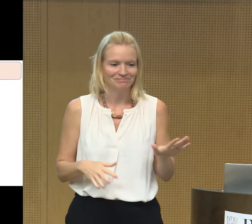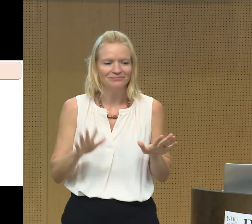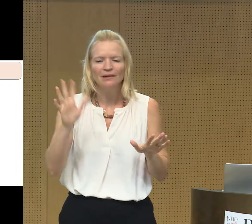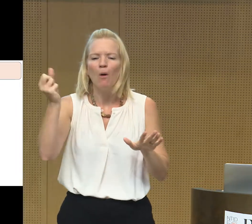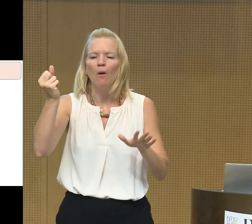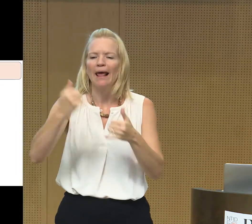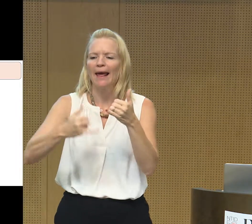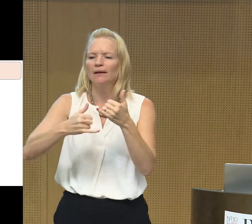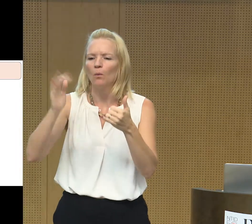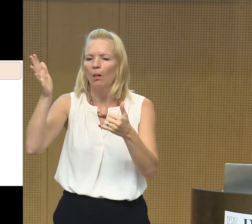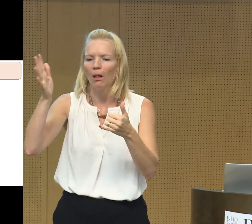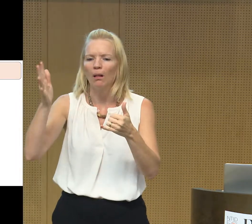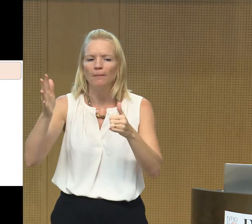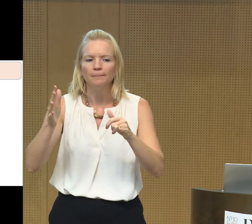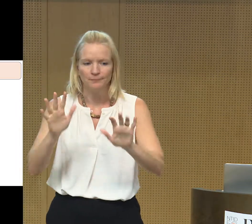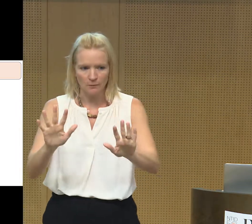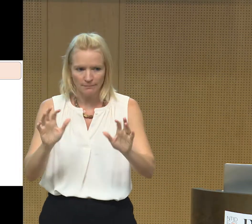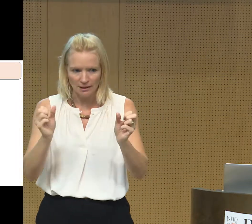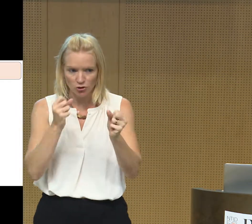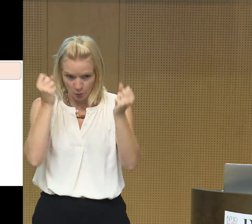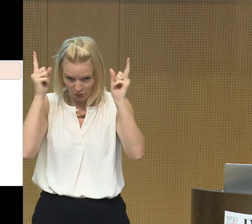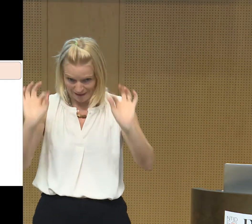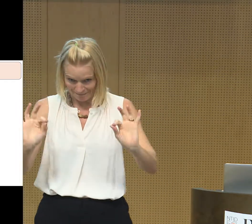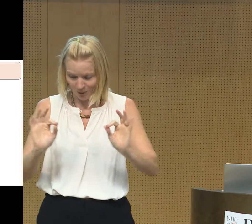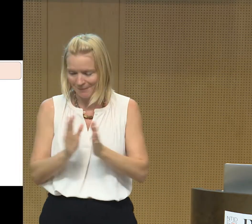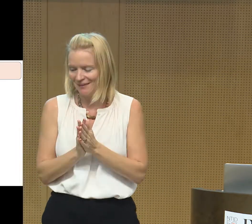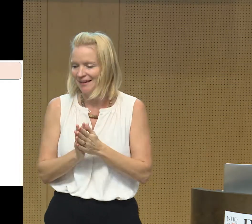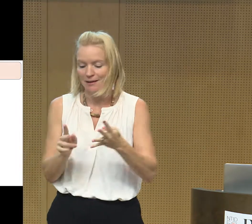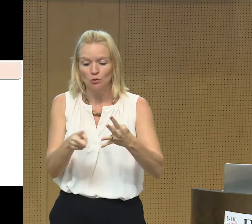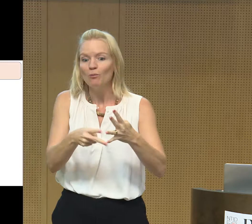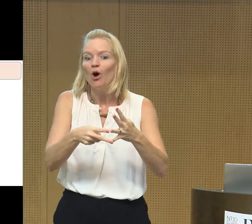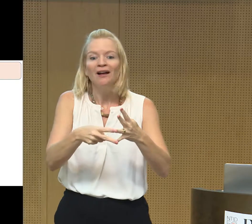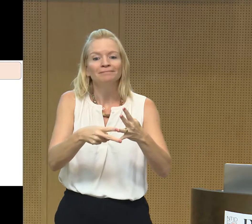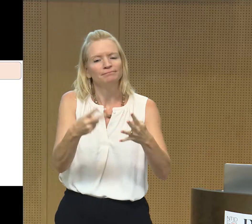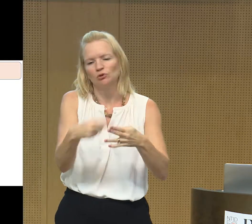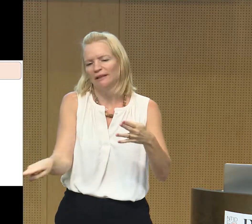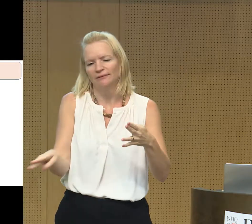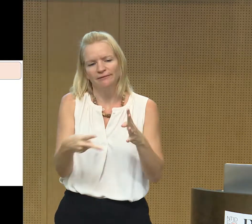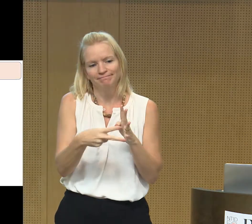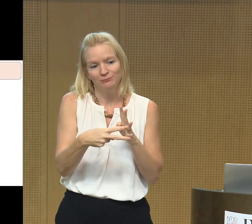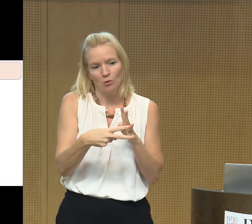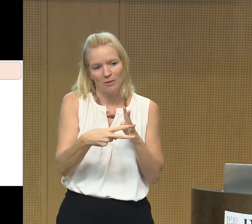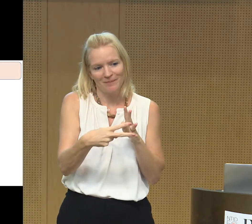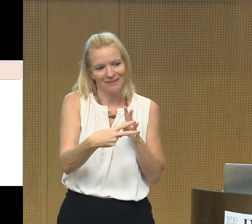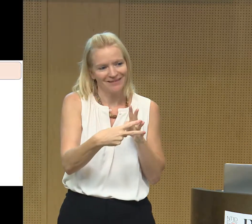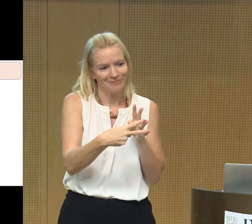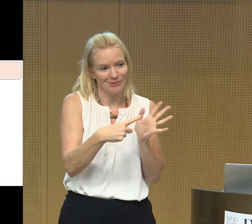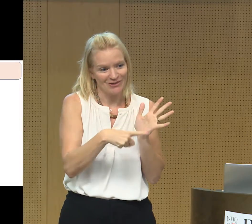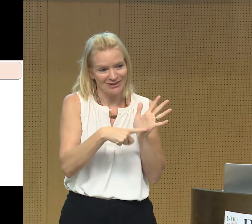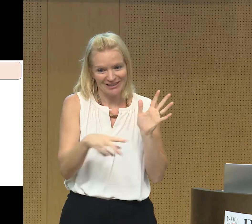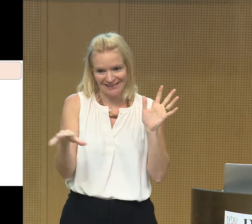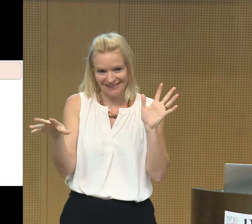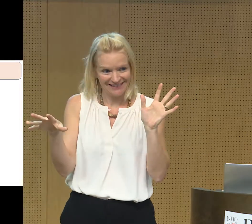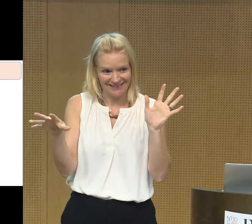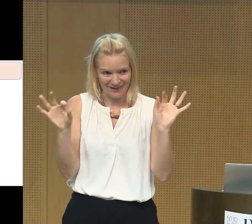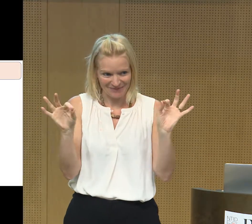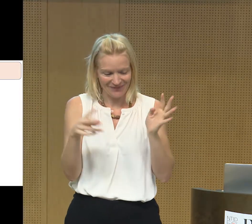At the end, I will clear some up. But now I would like to focus on the last